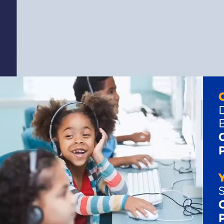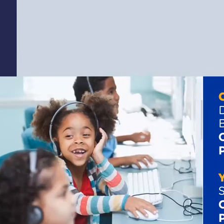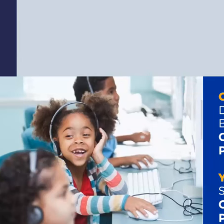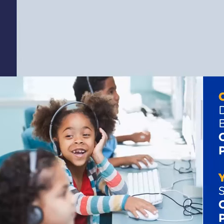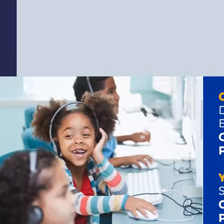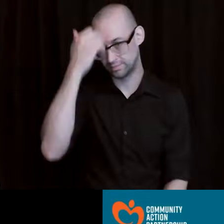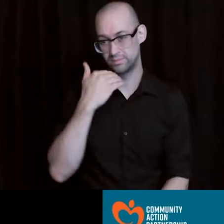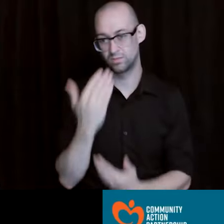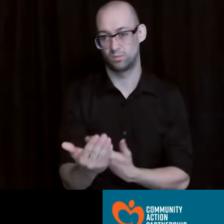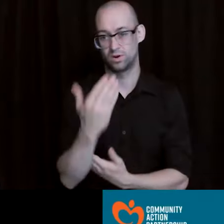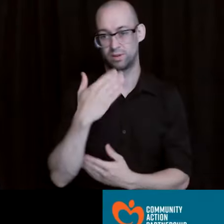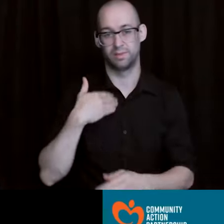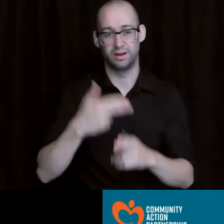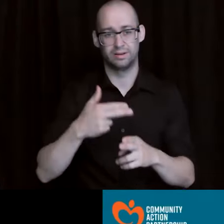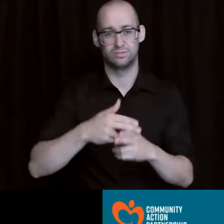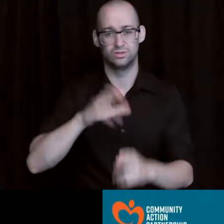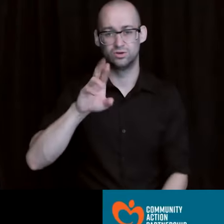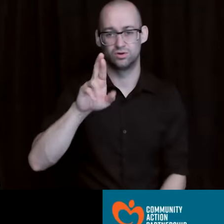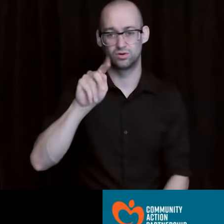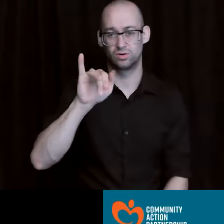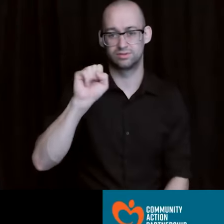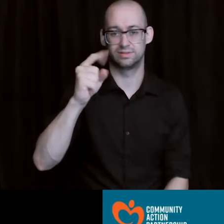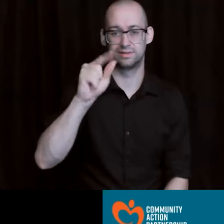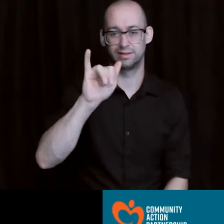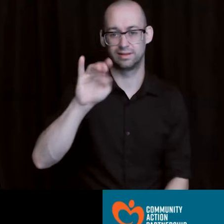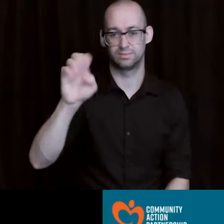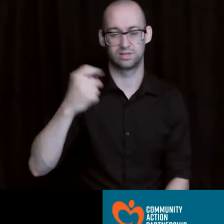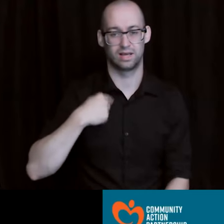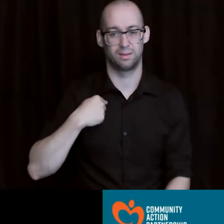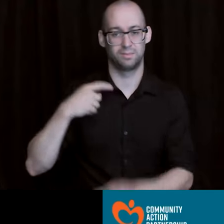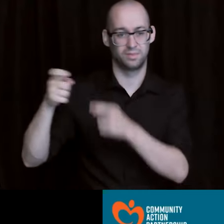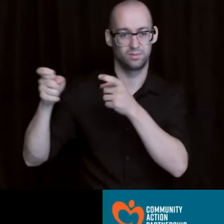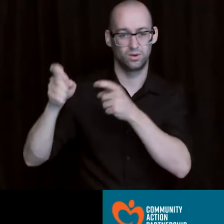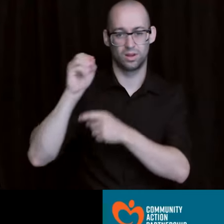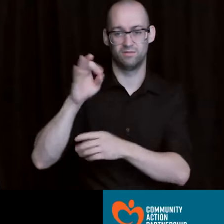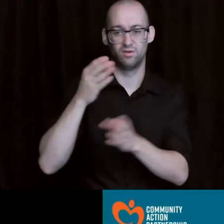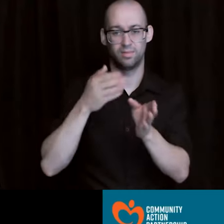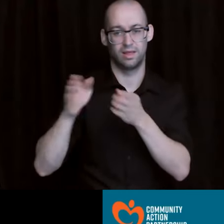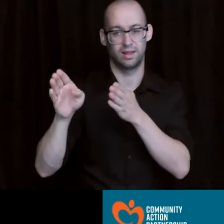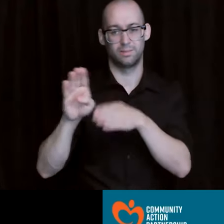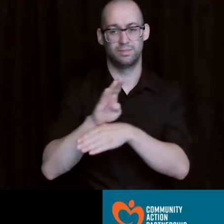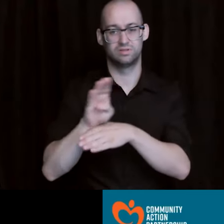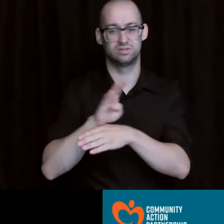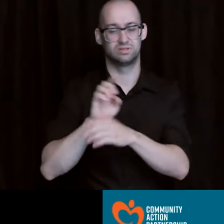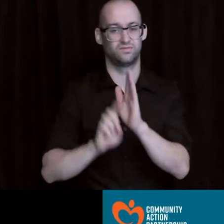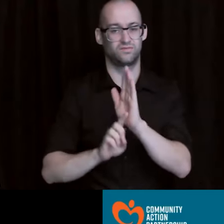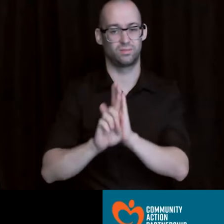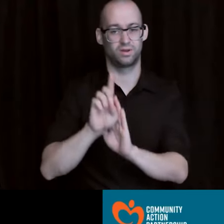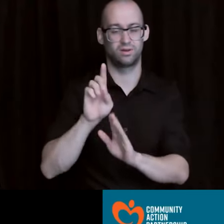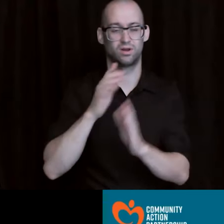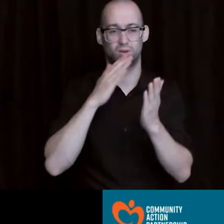Good morning. My name is Curtis Gibbs. I'm the Director of Planning and Business Development for the Community